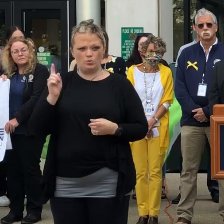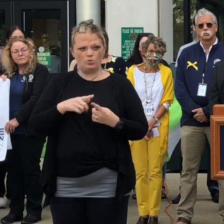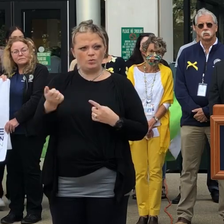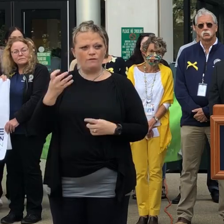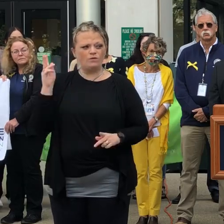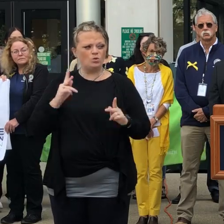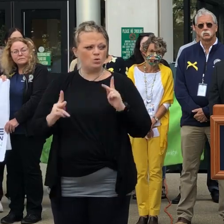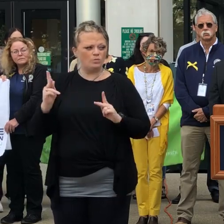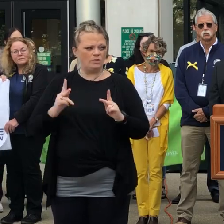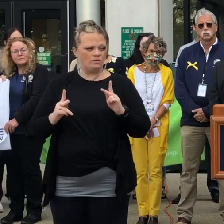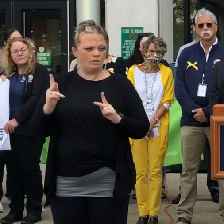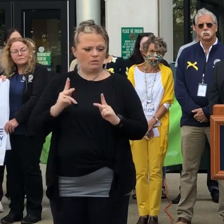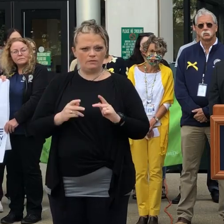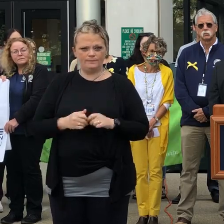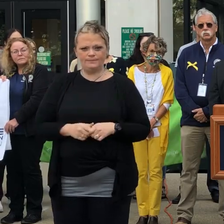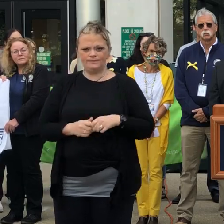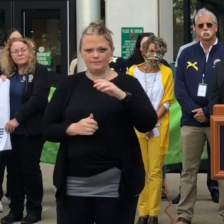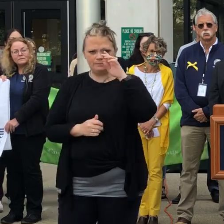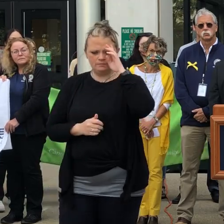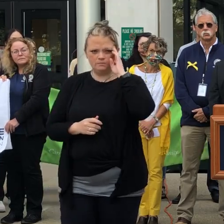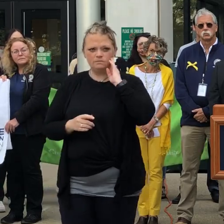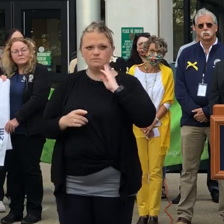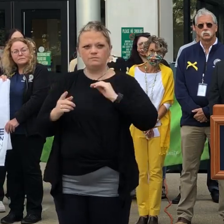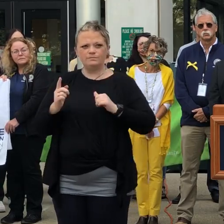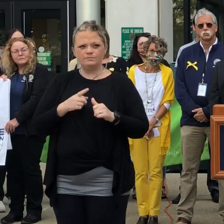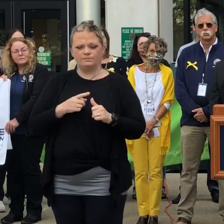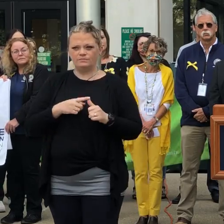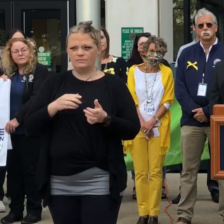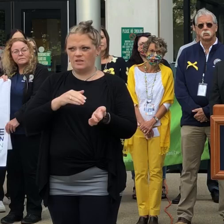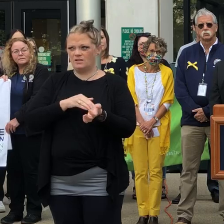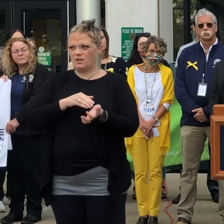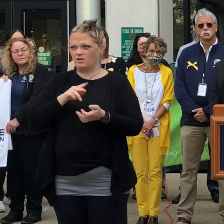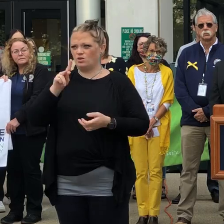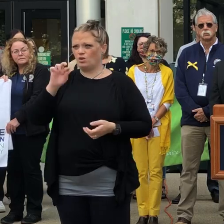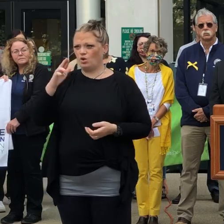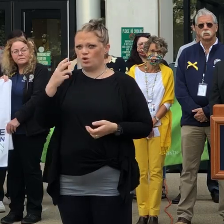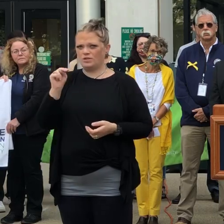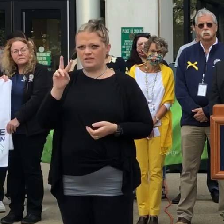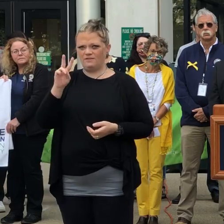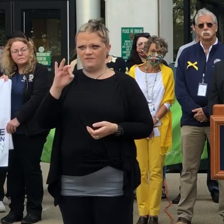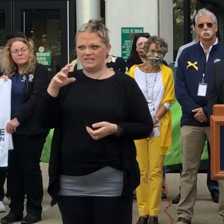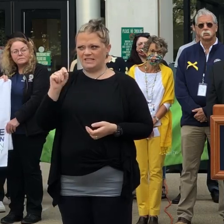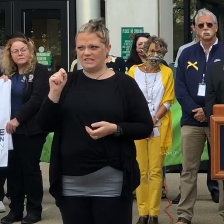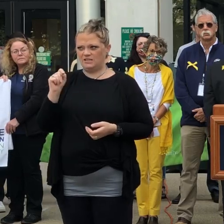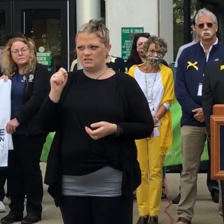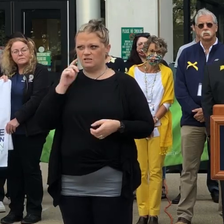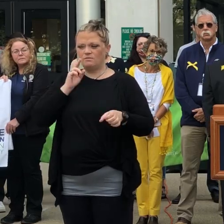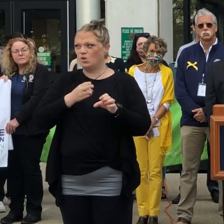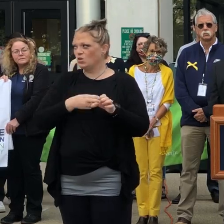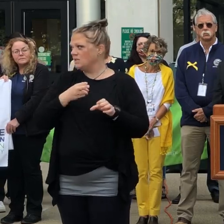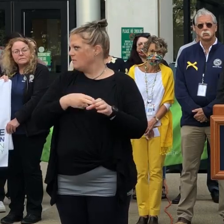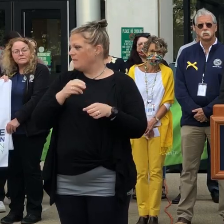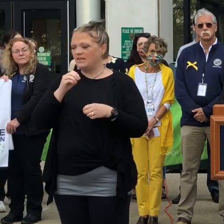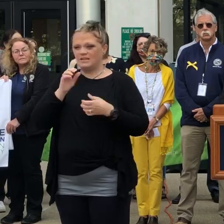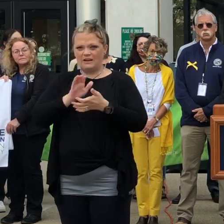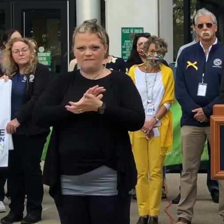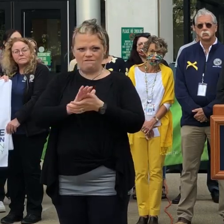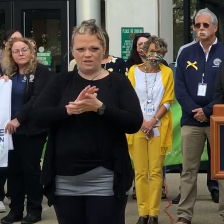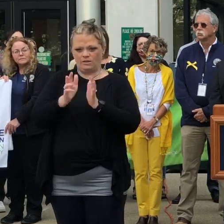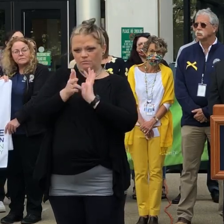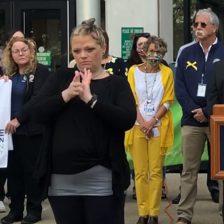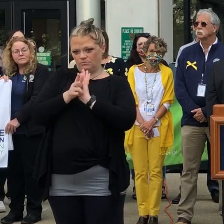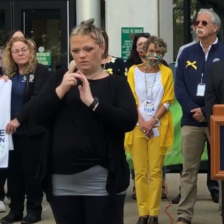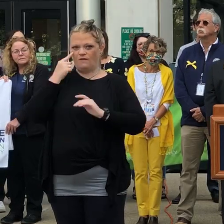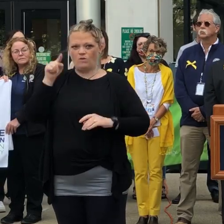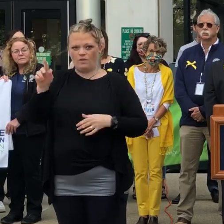few people relative to that. First of all, Dr. Kirsten Vincent participated and was filmed for this